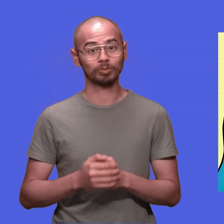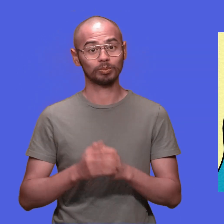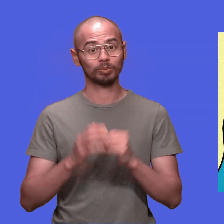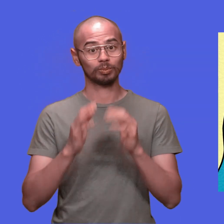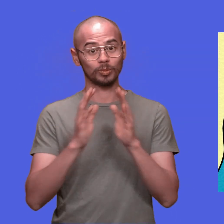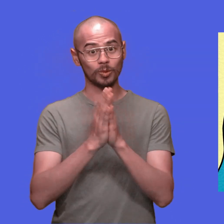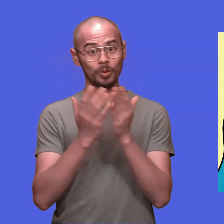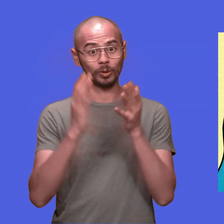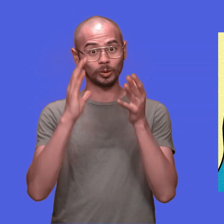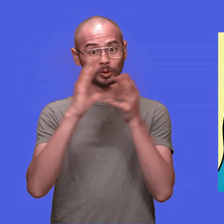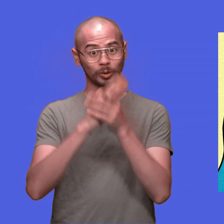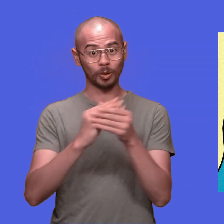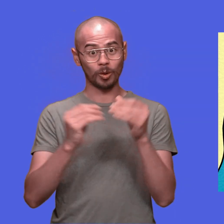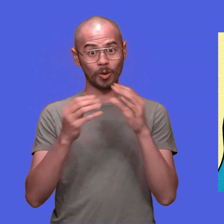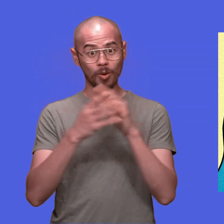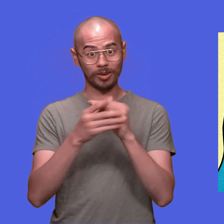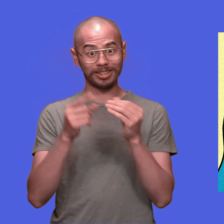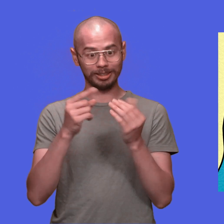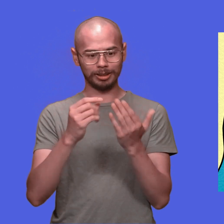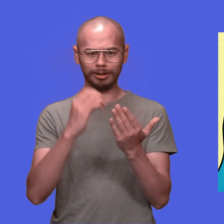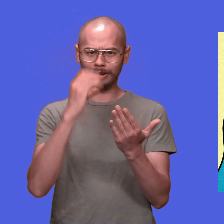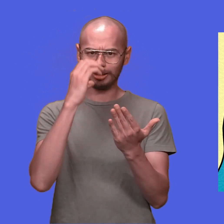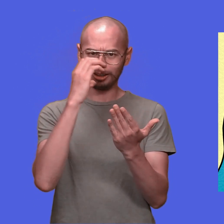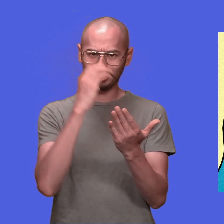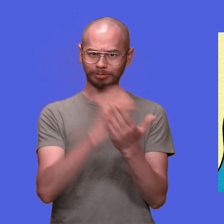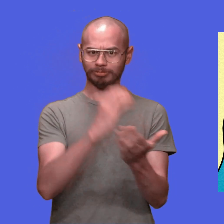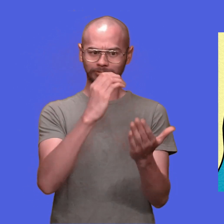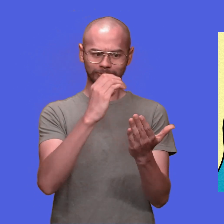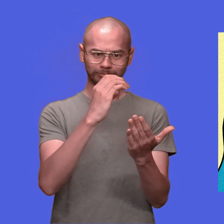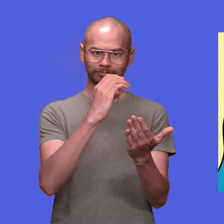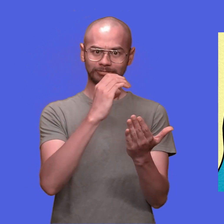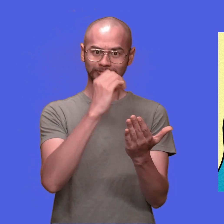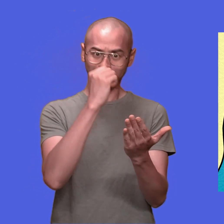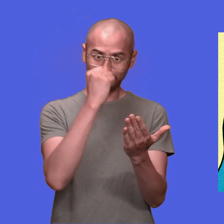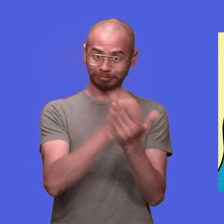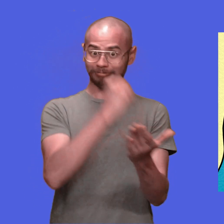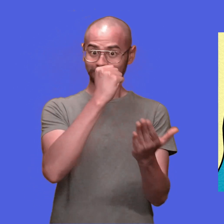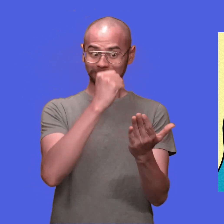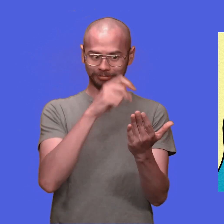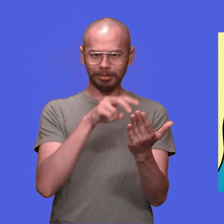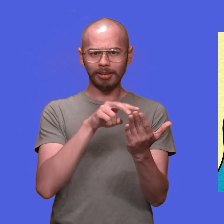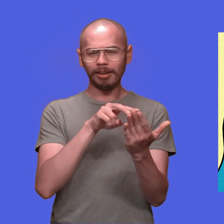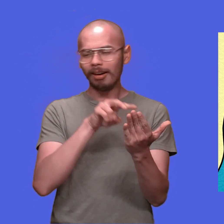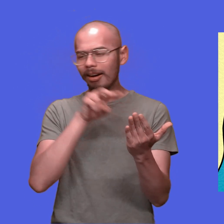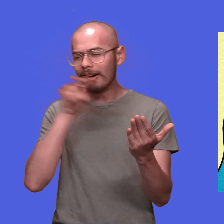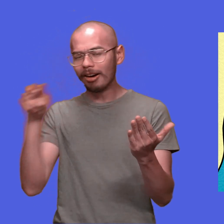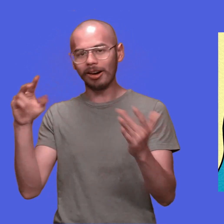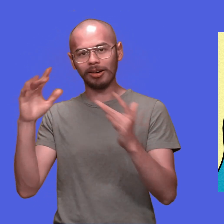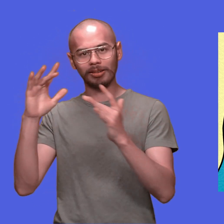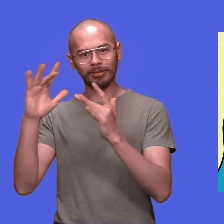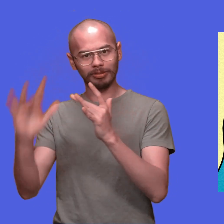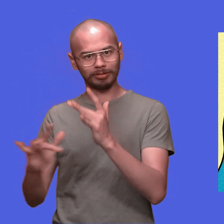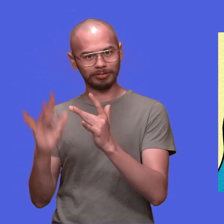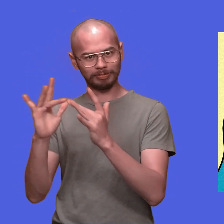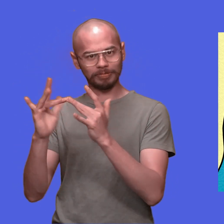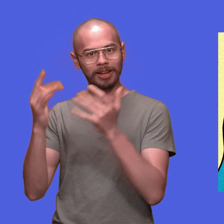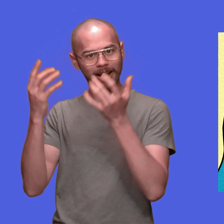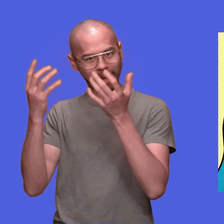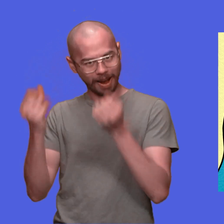books. Image 2. Creating or using books with a Creative Commons license. To add new signed or textual languages